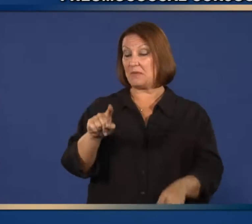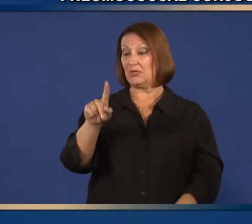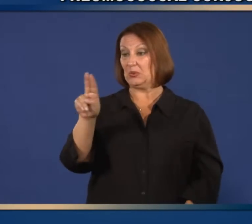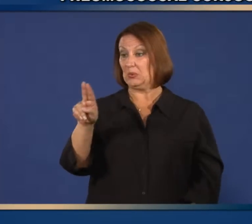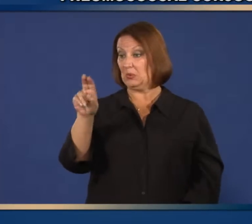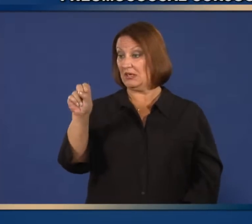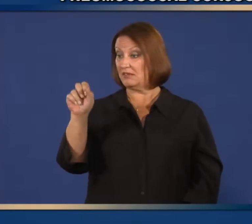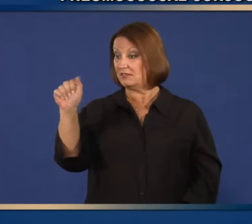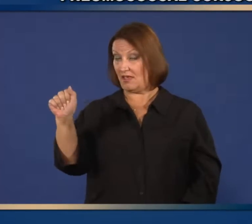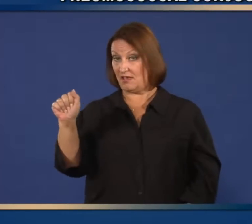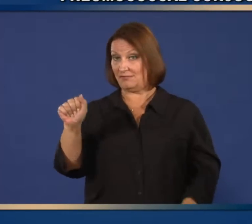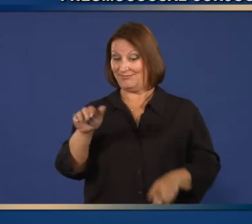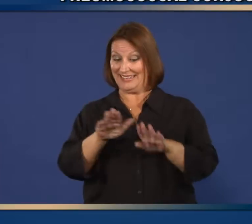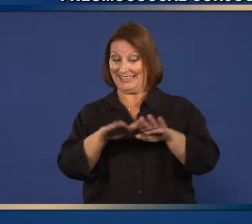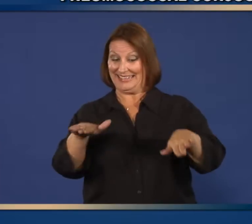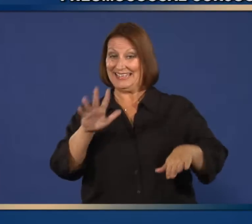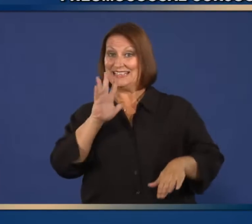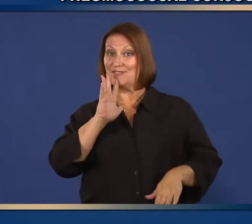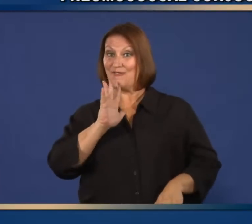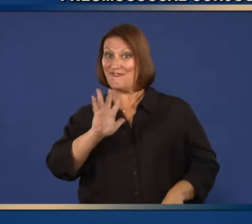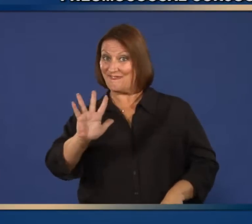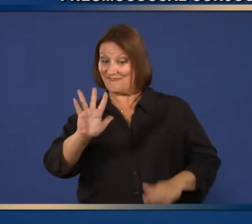13,000 blood infections,